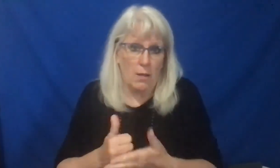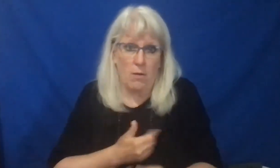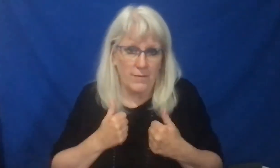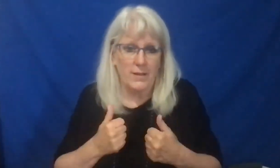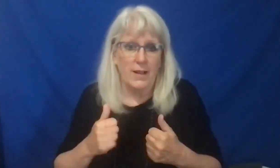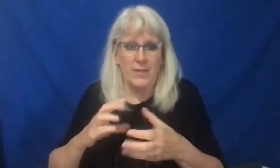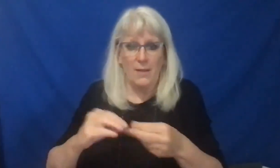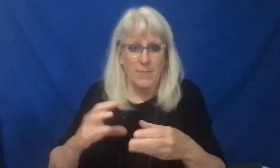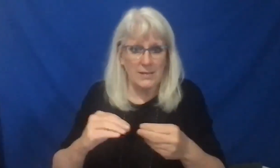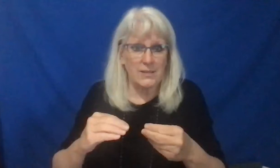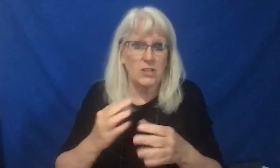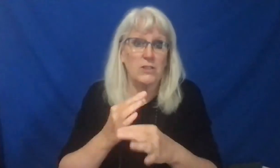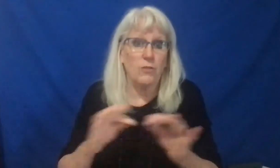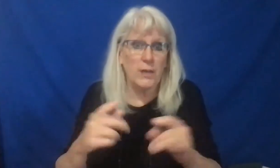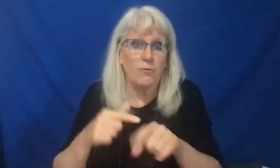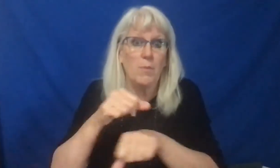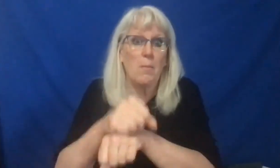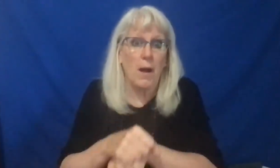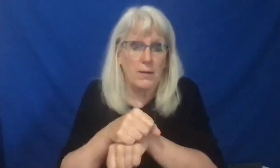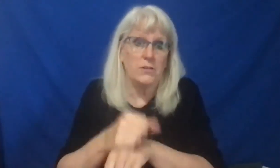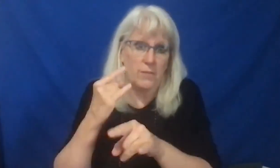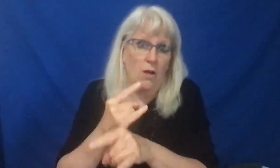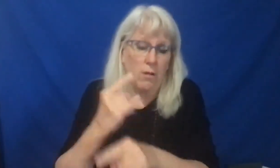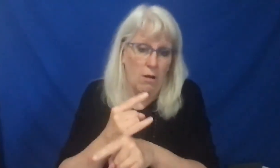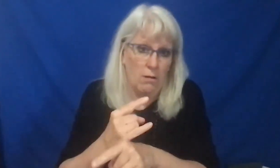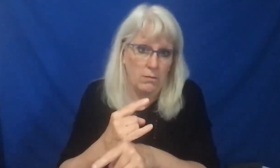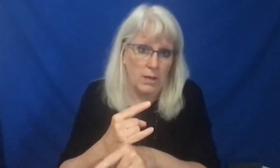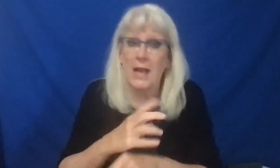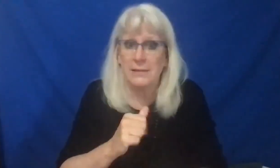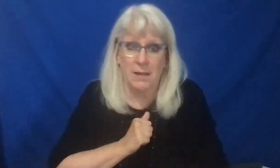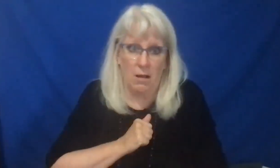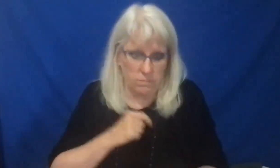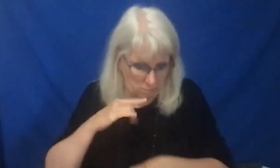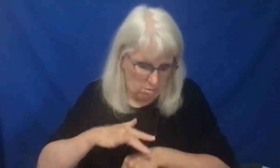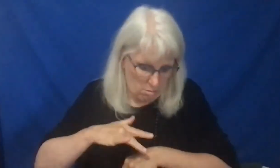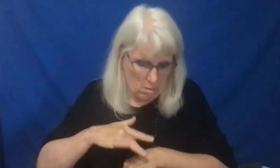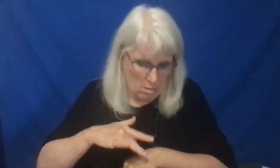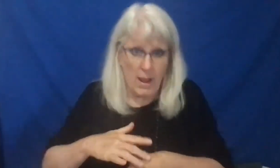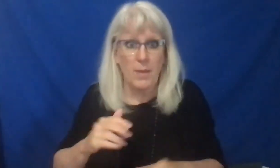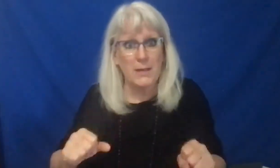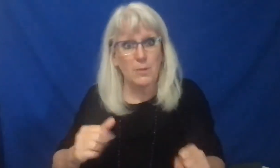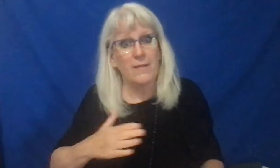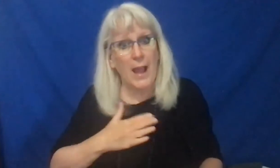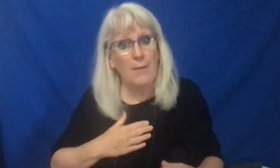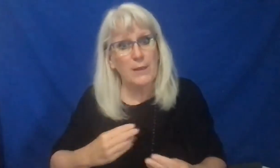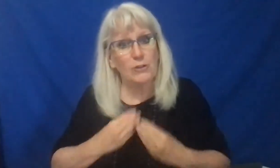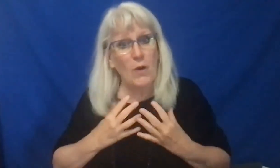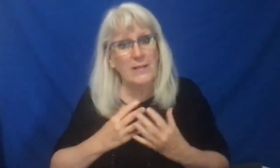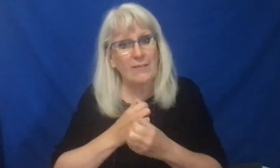message of freedom from the bondage of alcohol and self, and the possibility of a happy, joyous, and free life, which I never thought